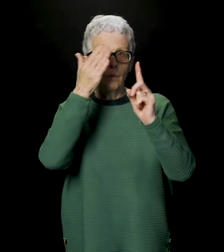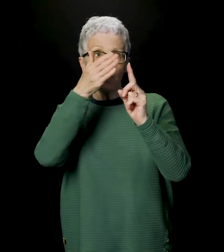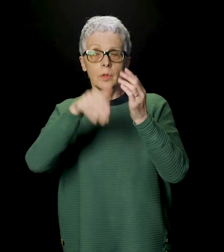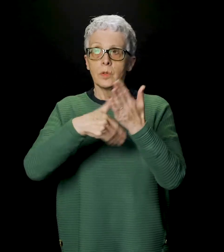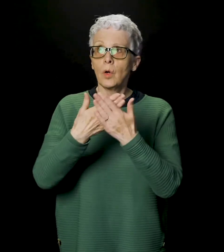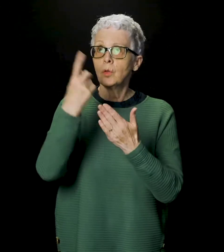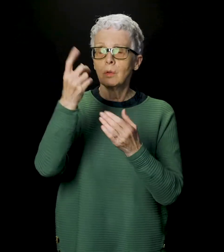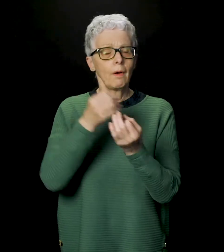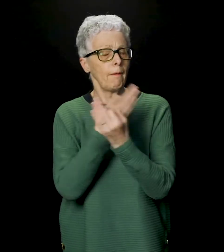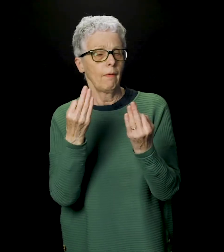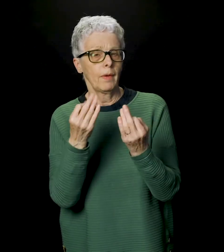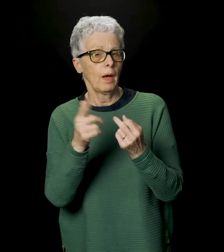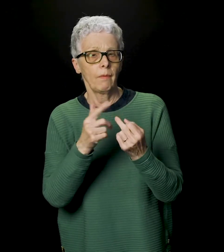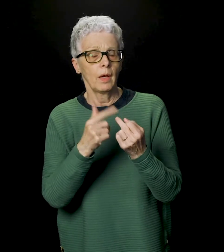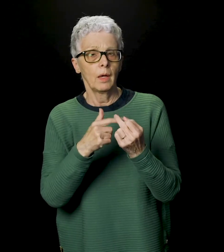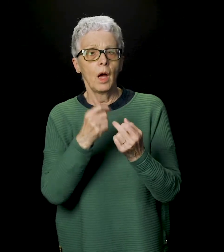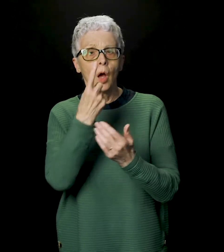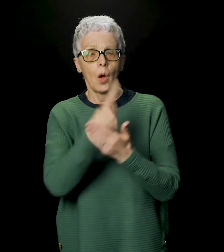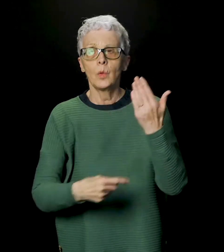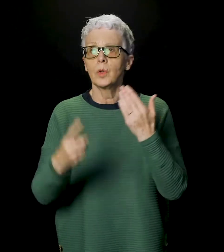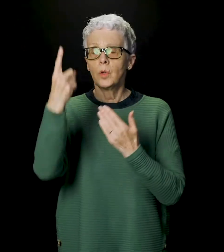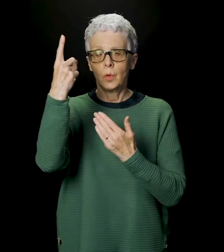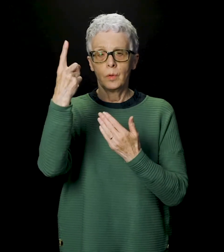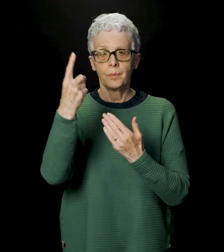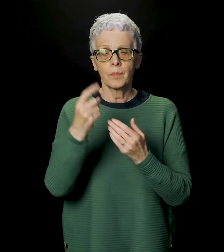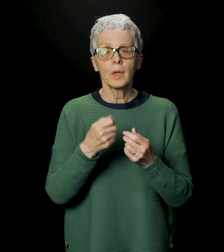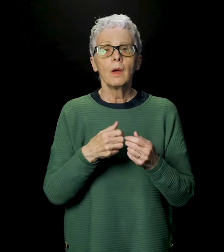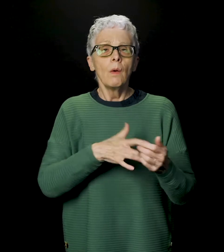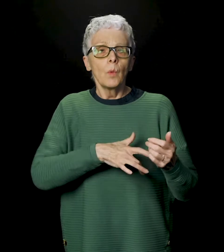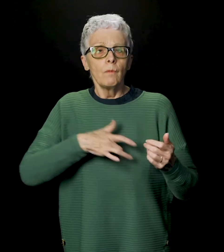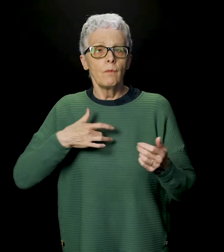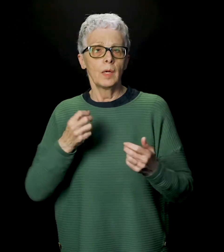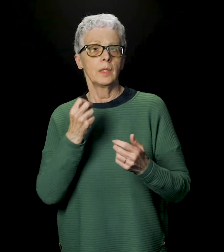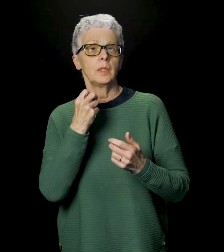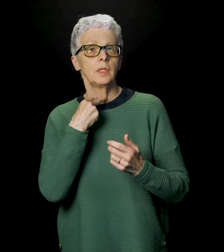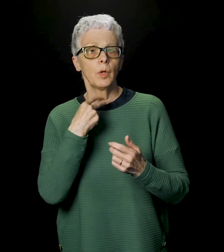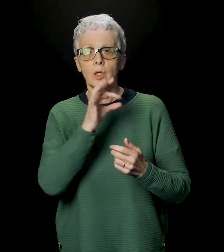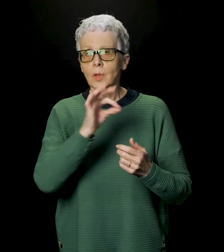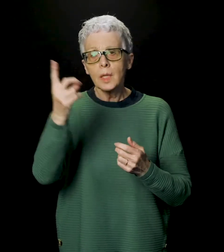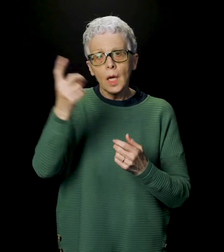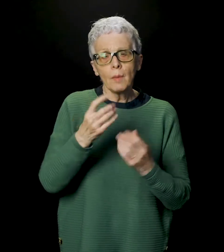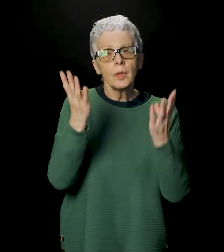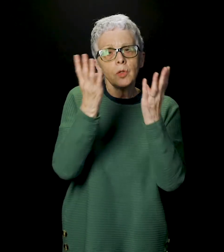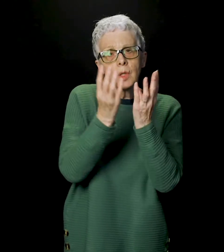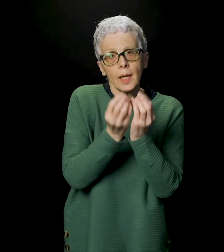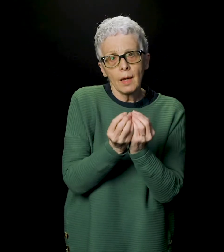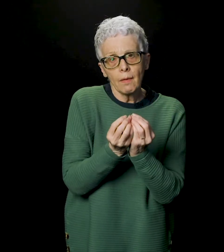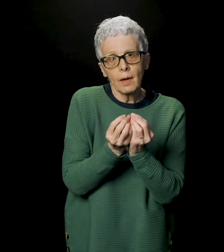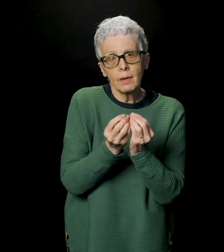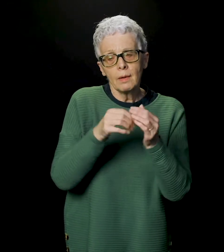Jesus, and nothing else? Lord, as we feel disappointment about not being able to be together in